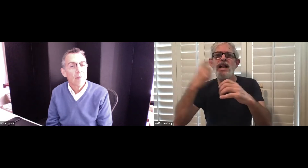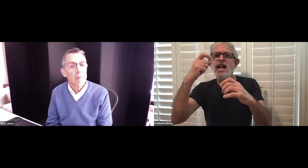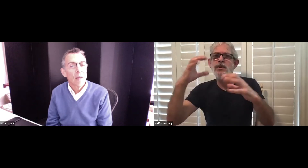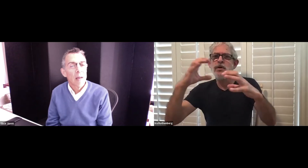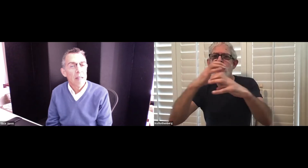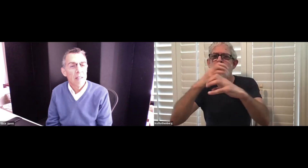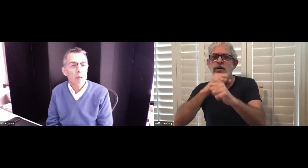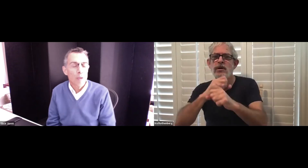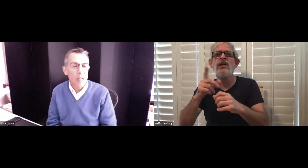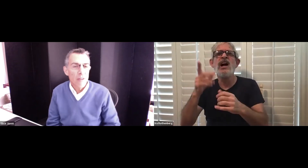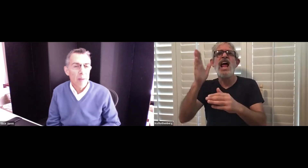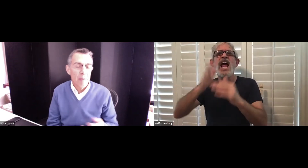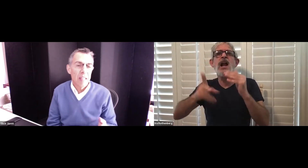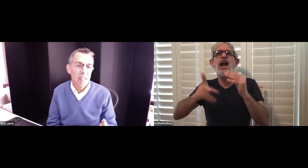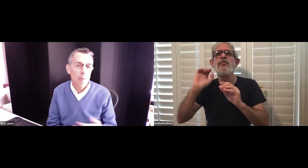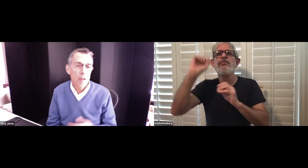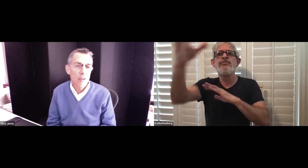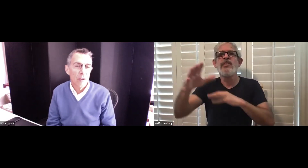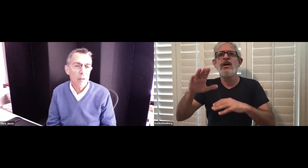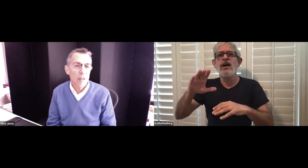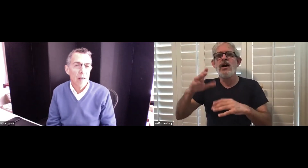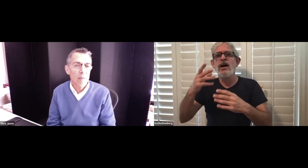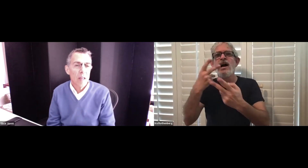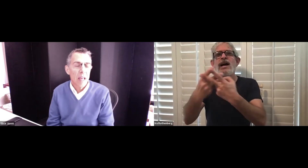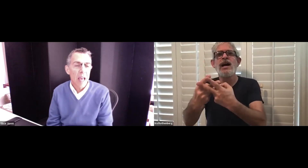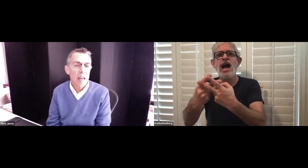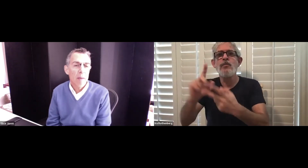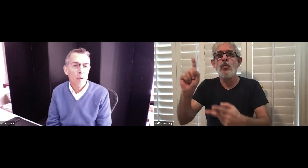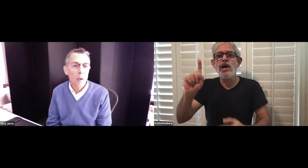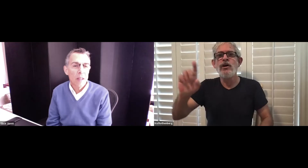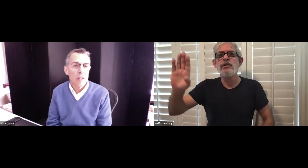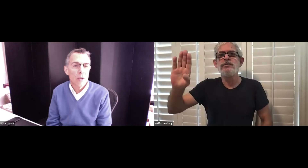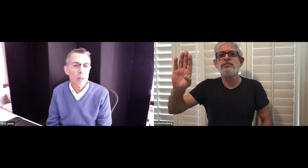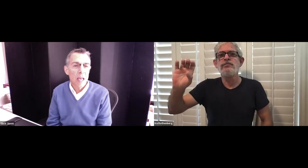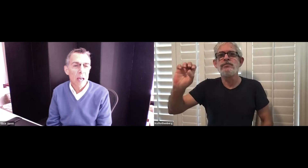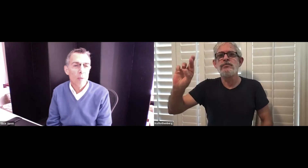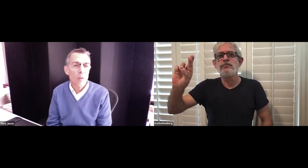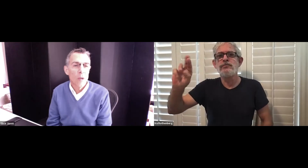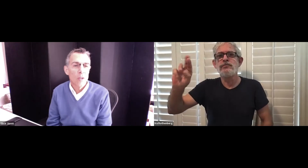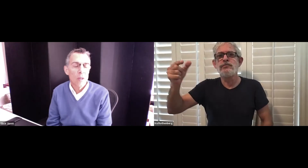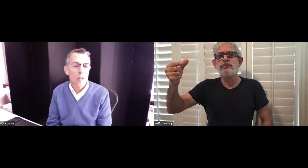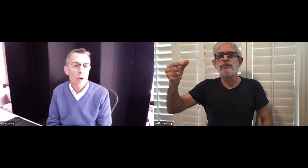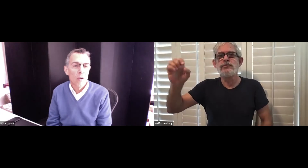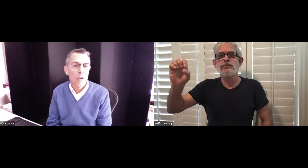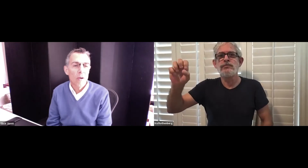I mean, to be brief, I need to be brief here. They ended up going to a camp which was called